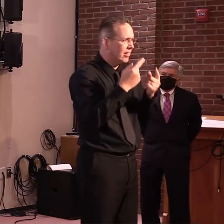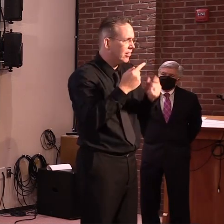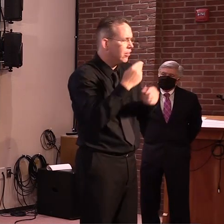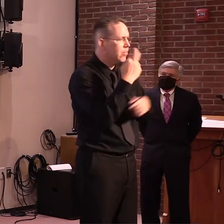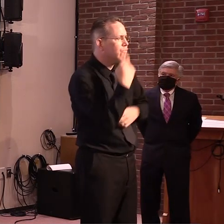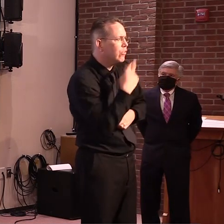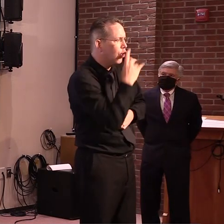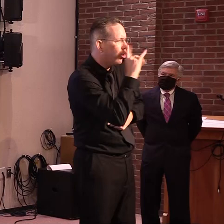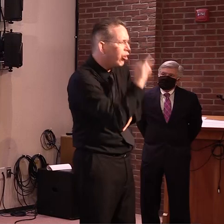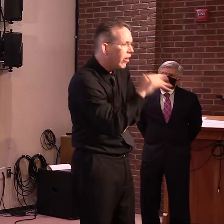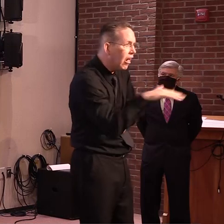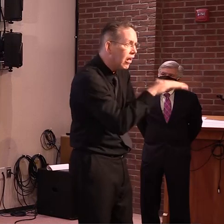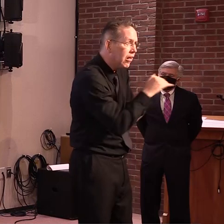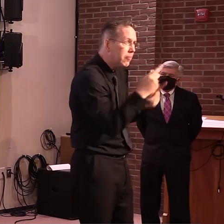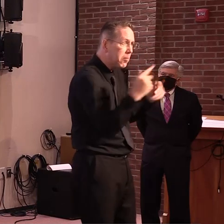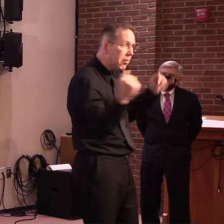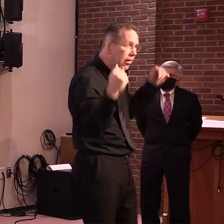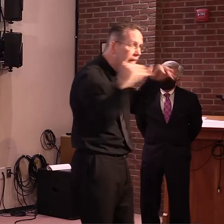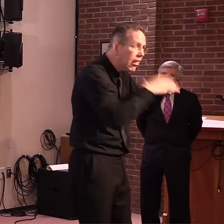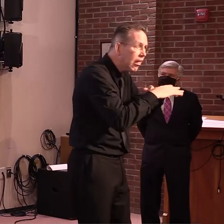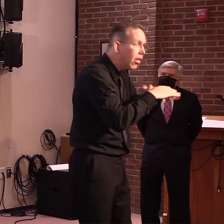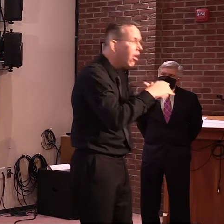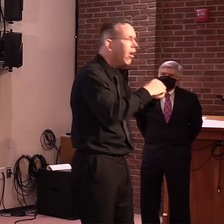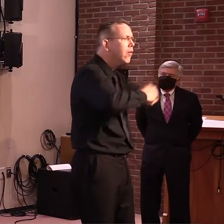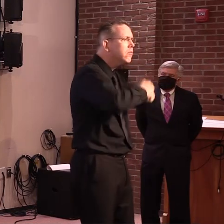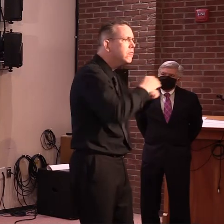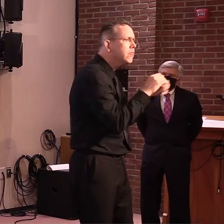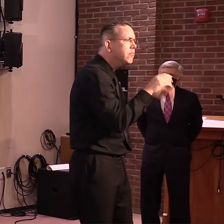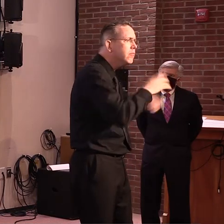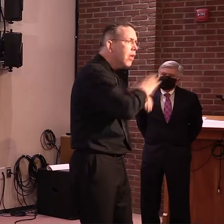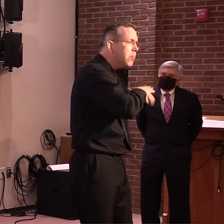everything you do in your life with that level of risk.